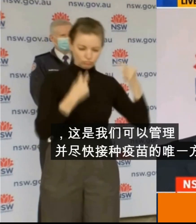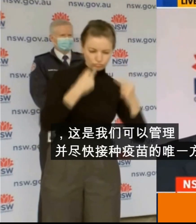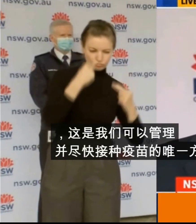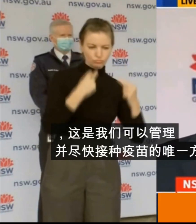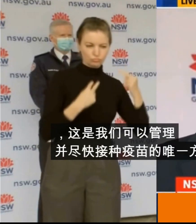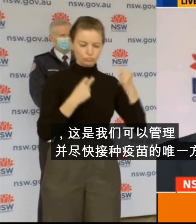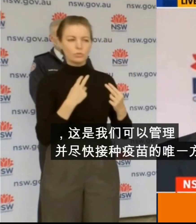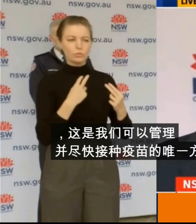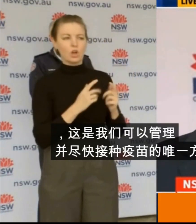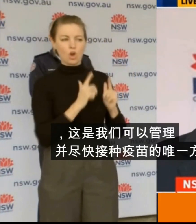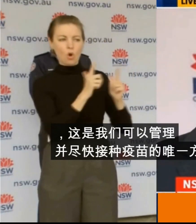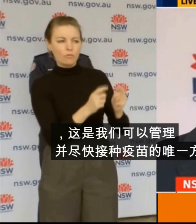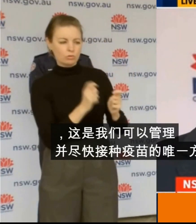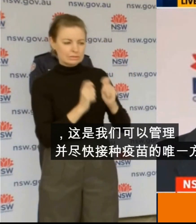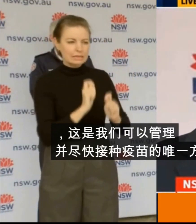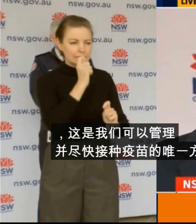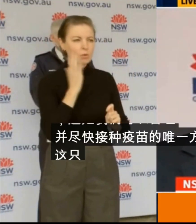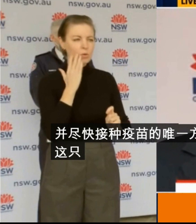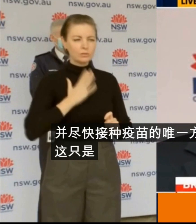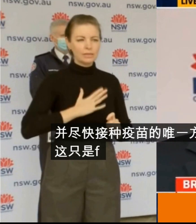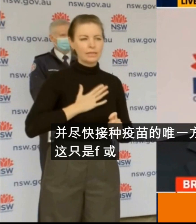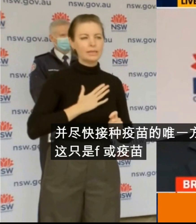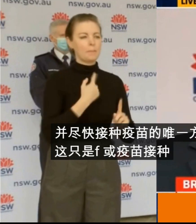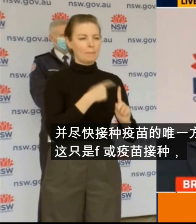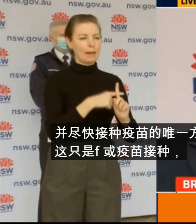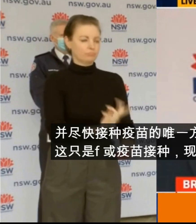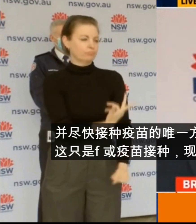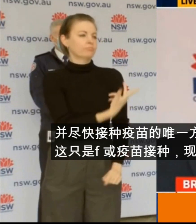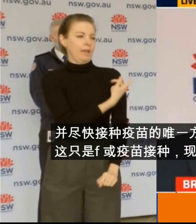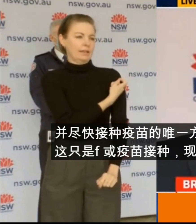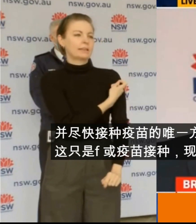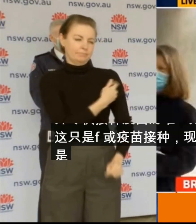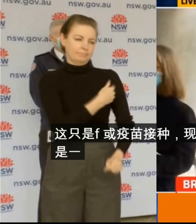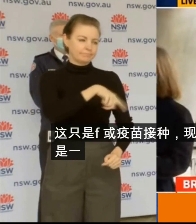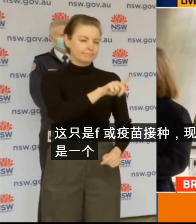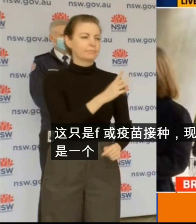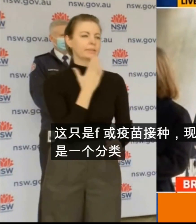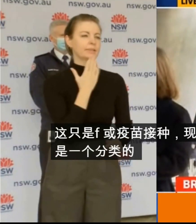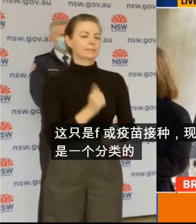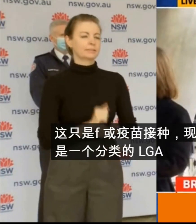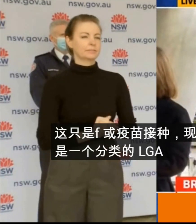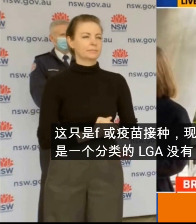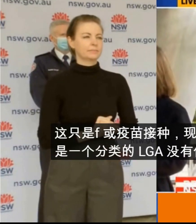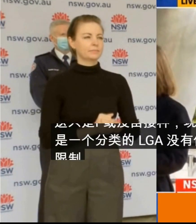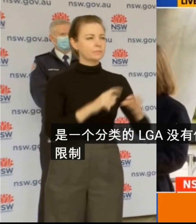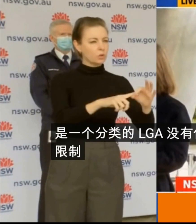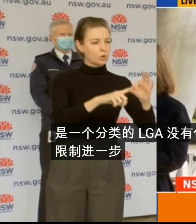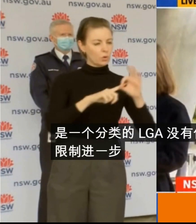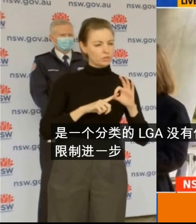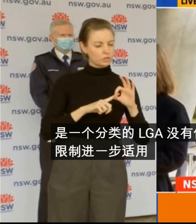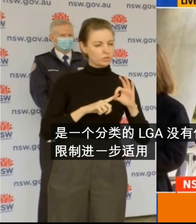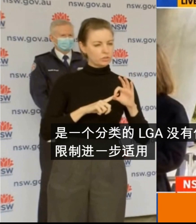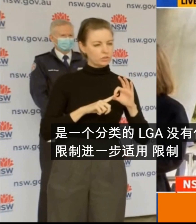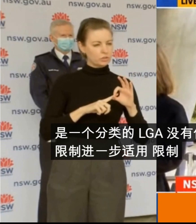as soon as possible. It's only for vaccinations that it's now a classified LGA. None of the